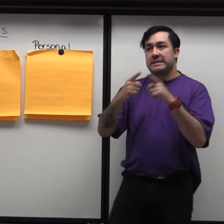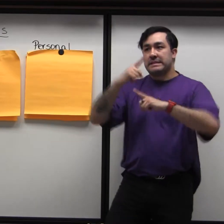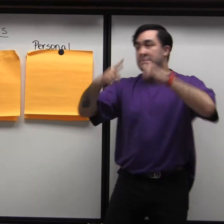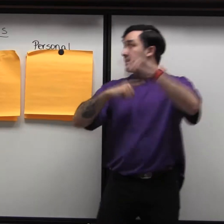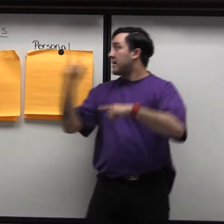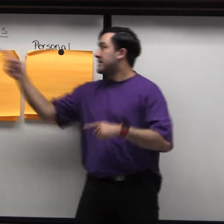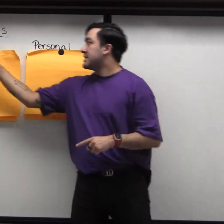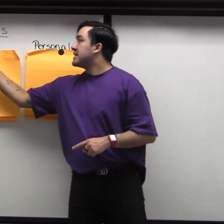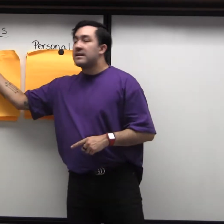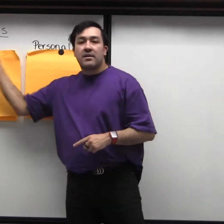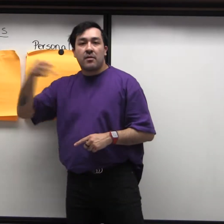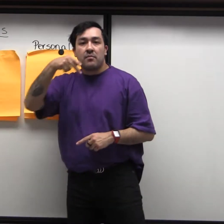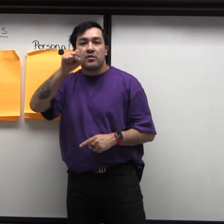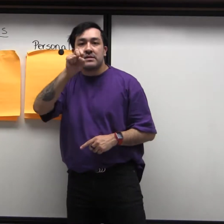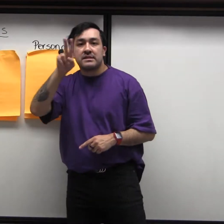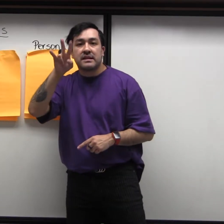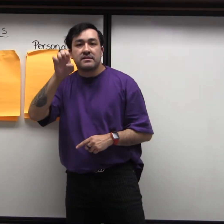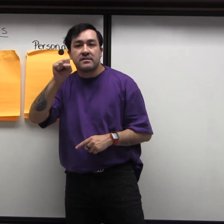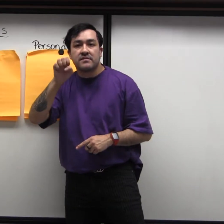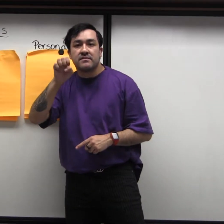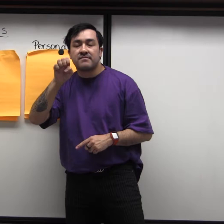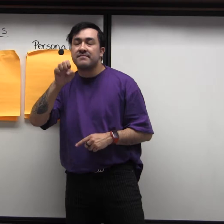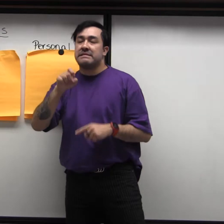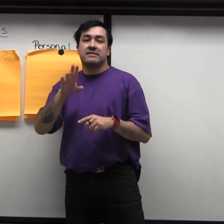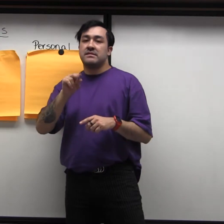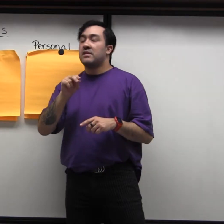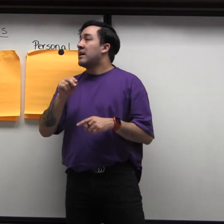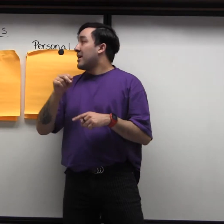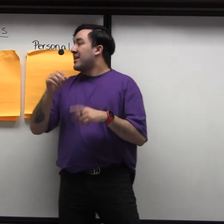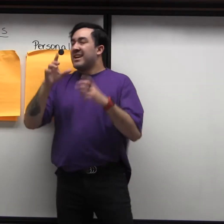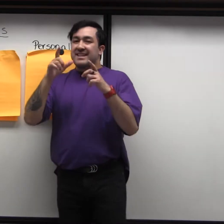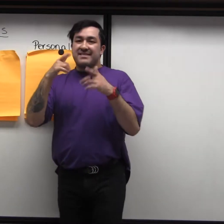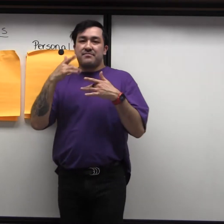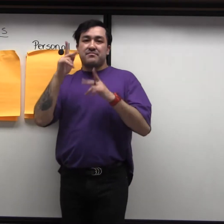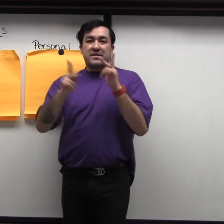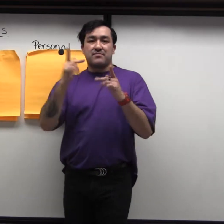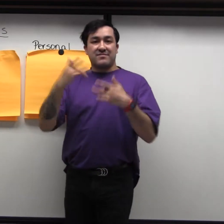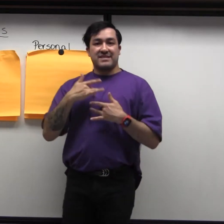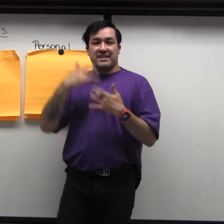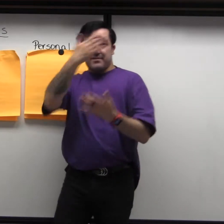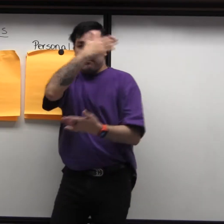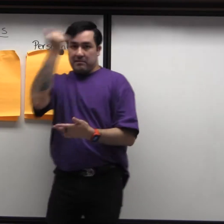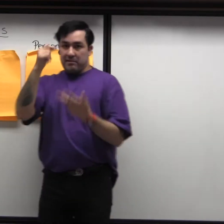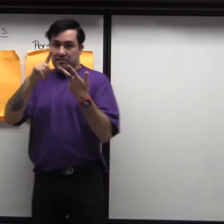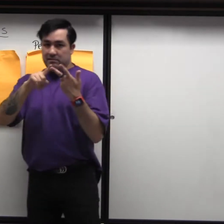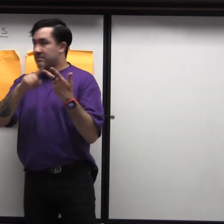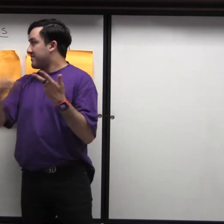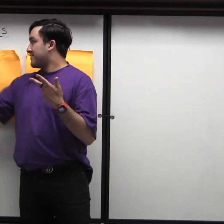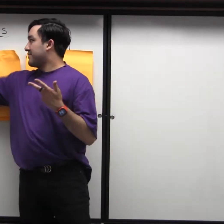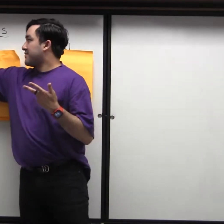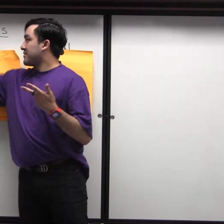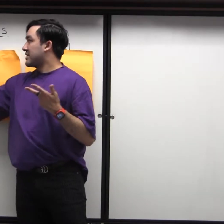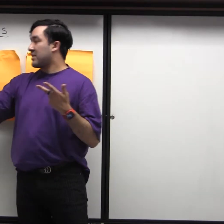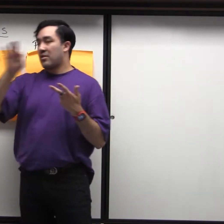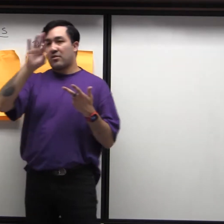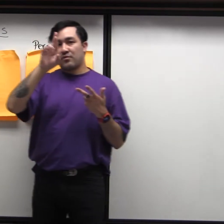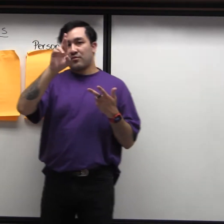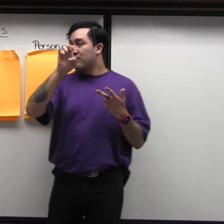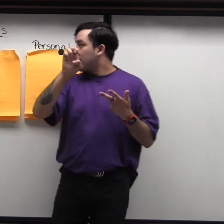beginning gets very confused between personal pronouns and possessive pronouns, and they just kind of use the wrong hand